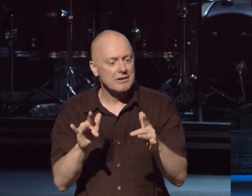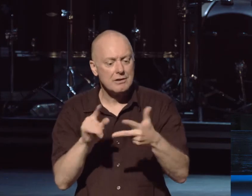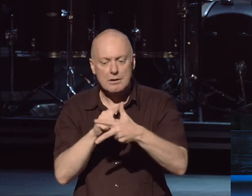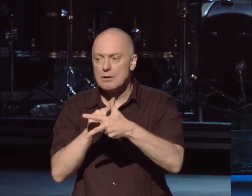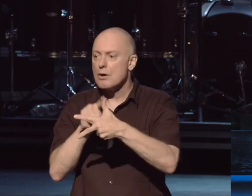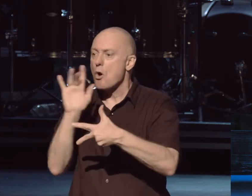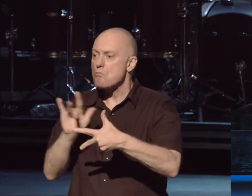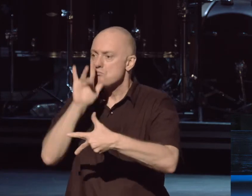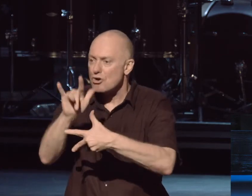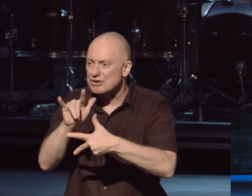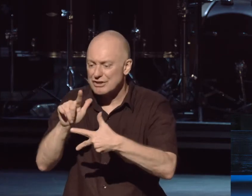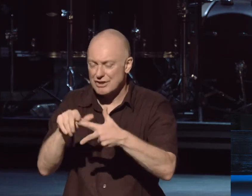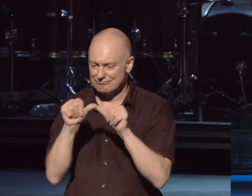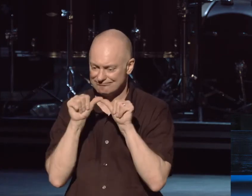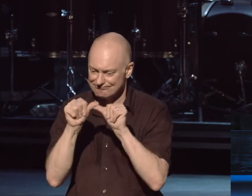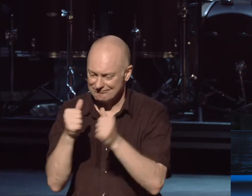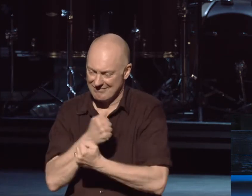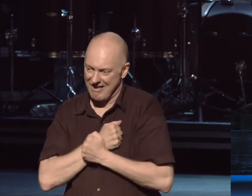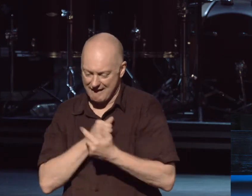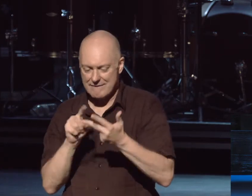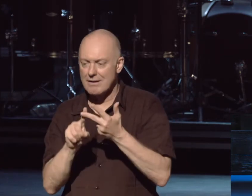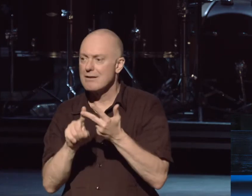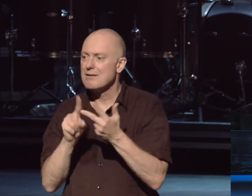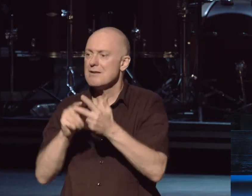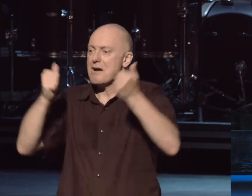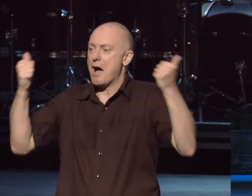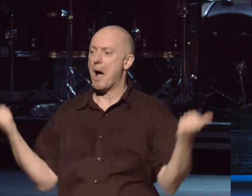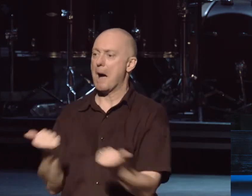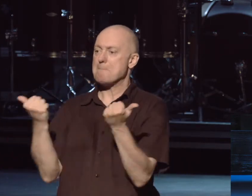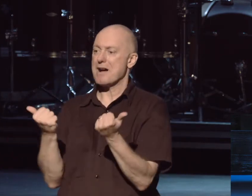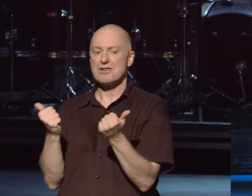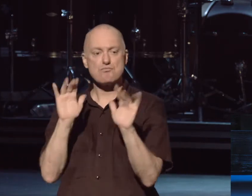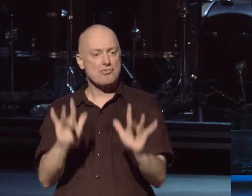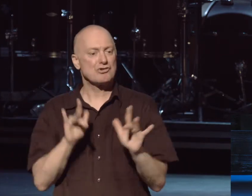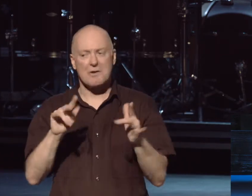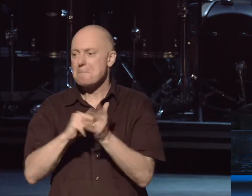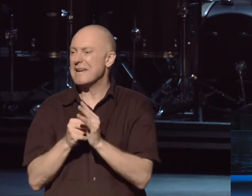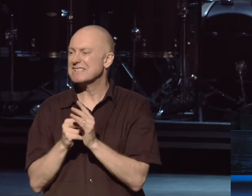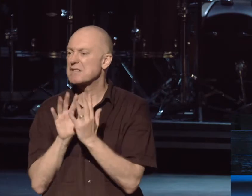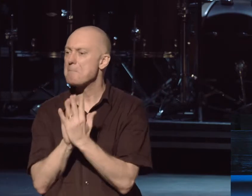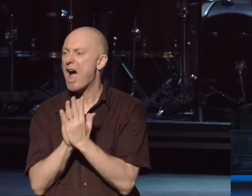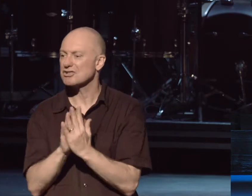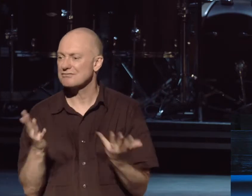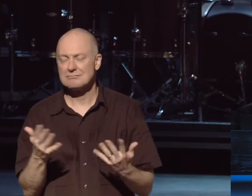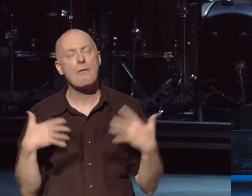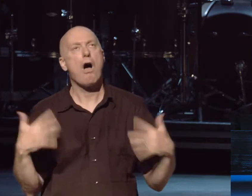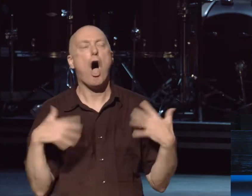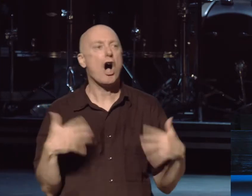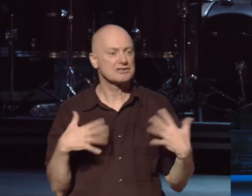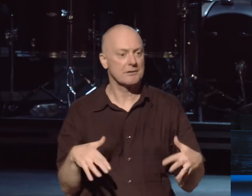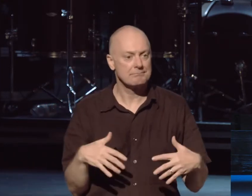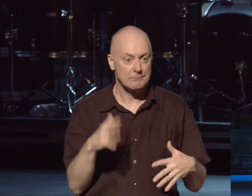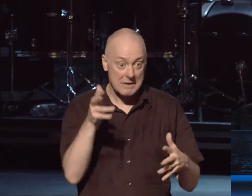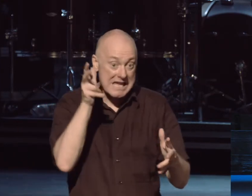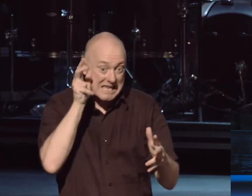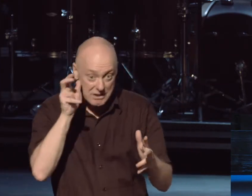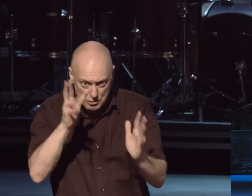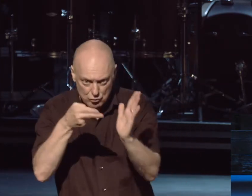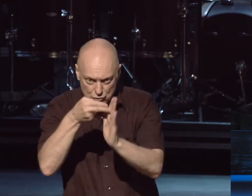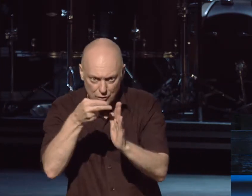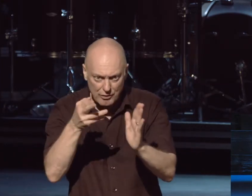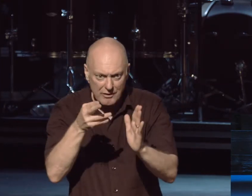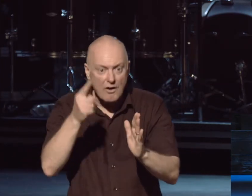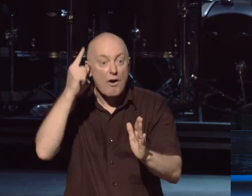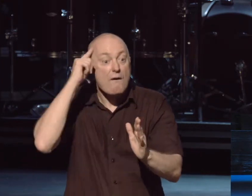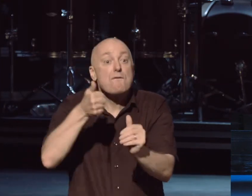mercy, steadfast love, and abundant mercy, which means compassion. This is so awesome. So hear this truth.